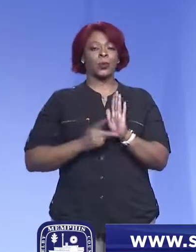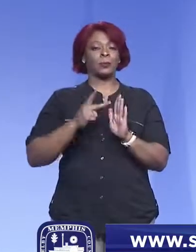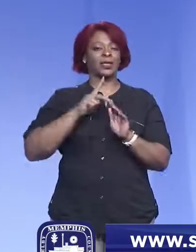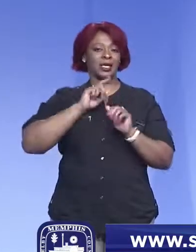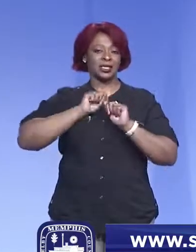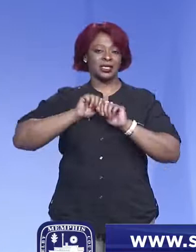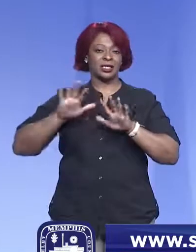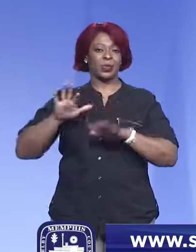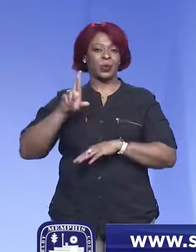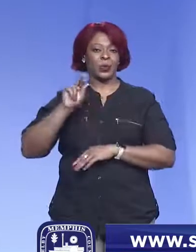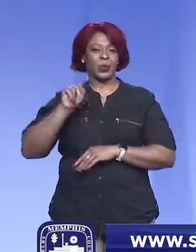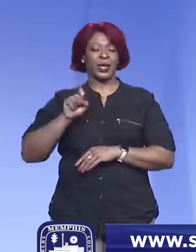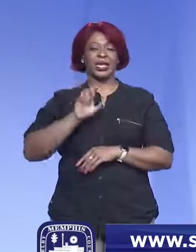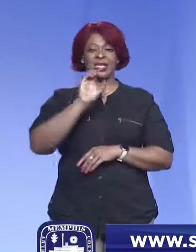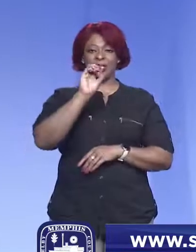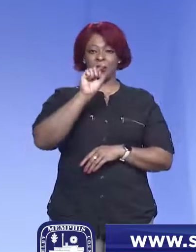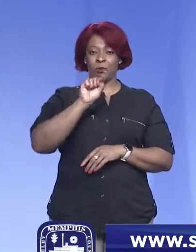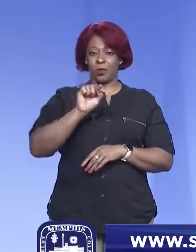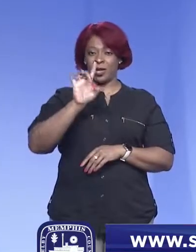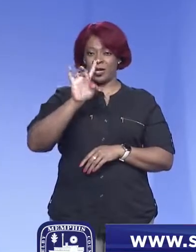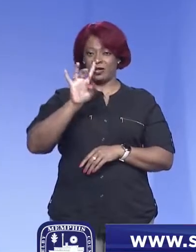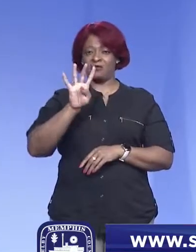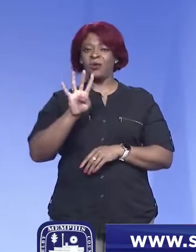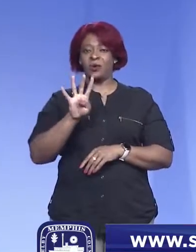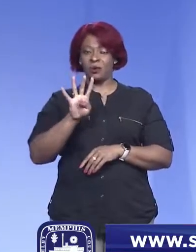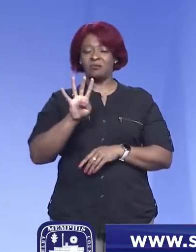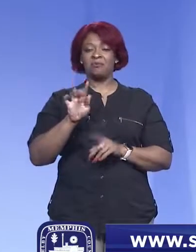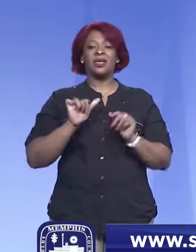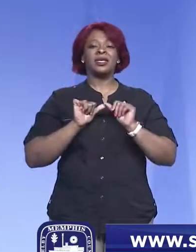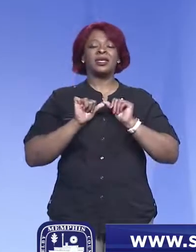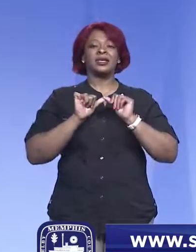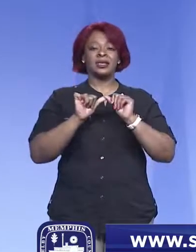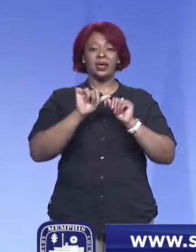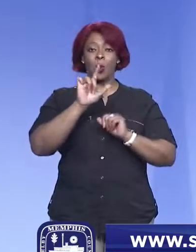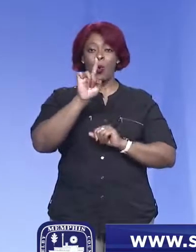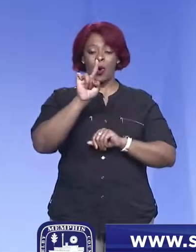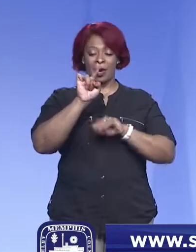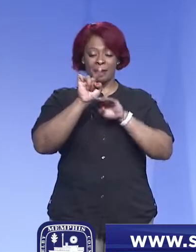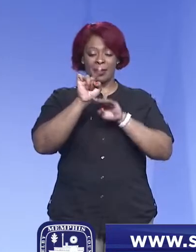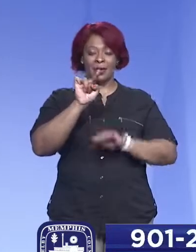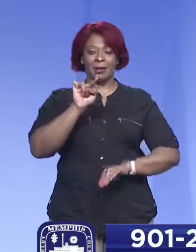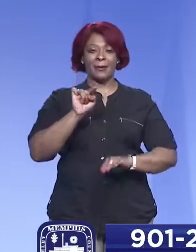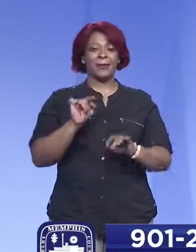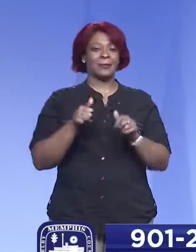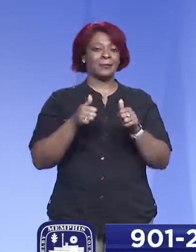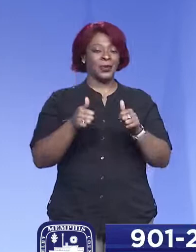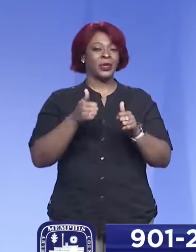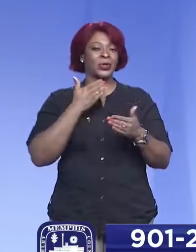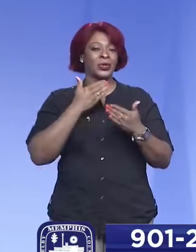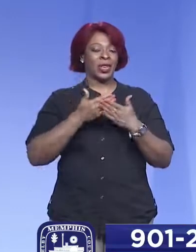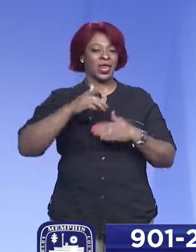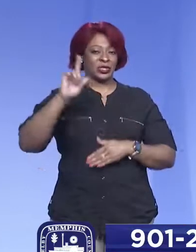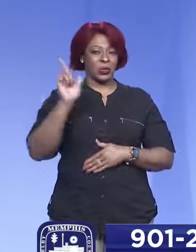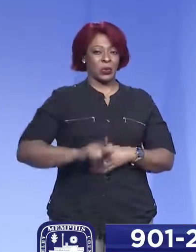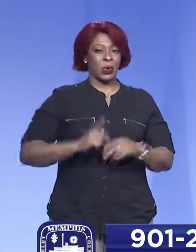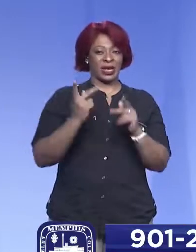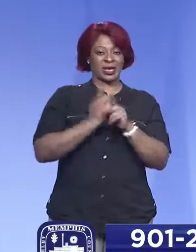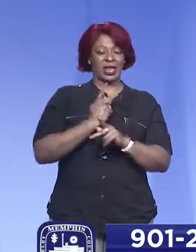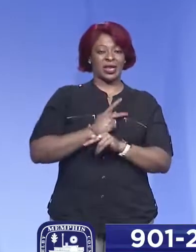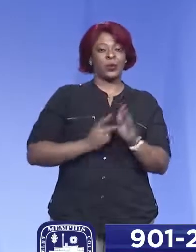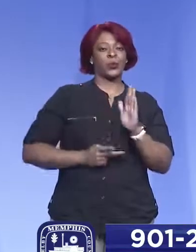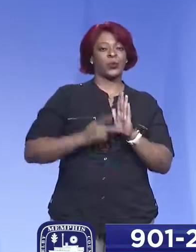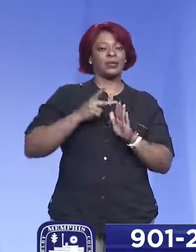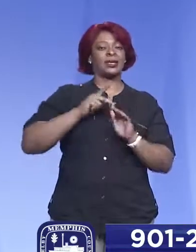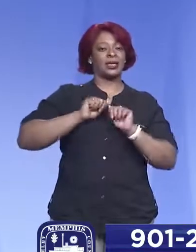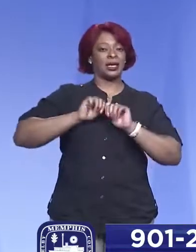virus right now at 0.84. So we continue to be below 1, and that is actually the lowest calculated reproductive rate